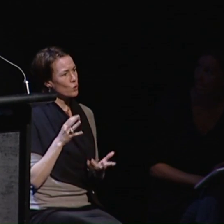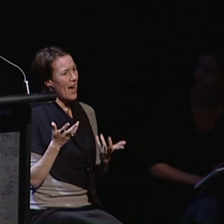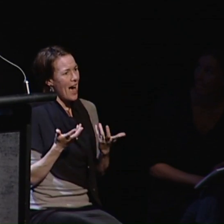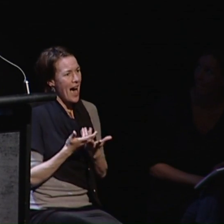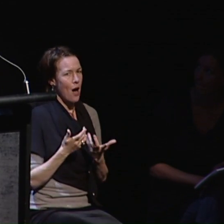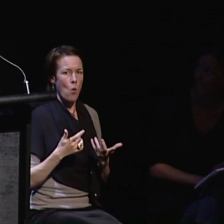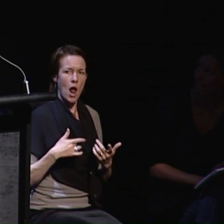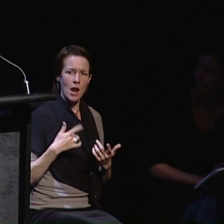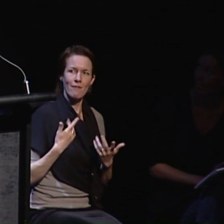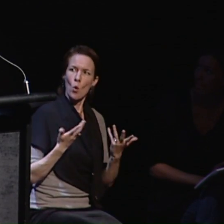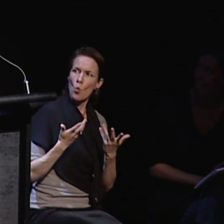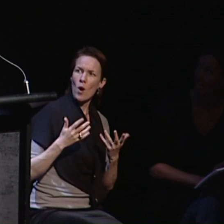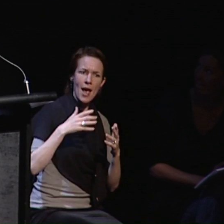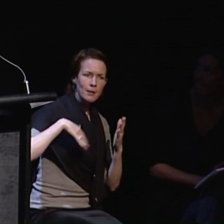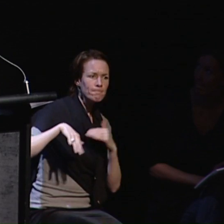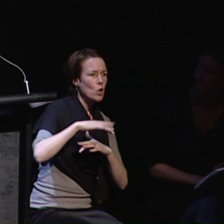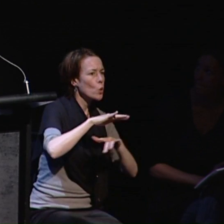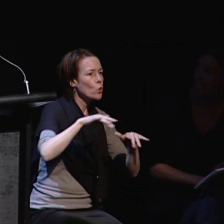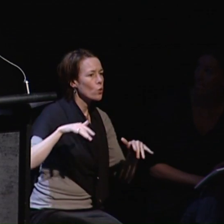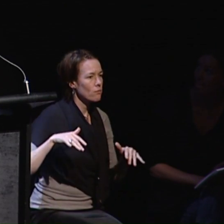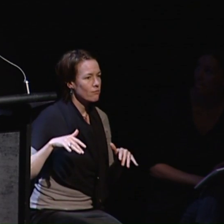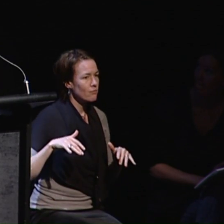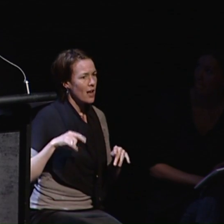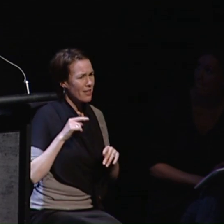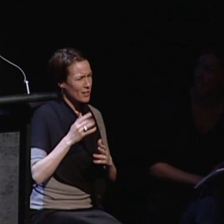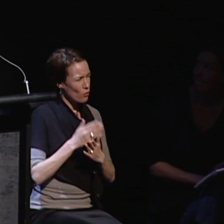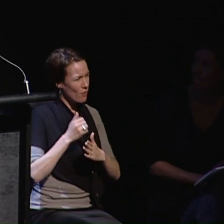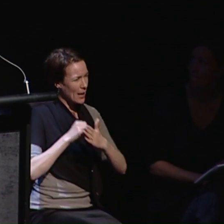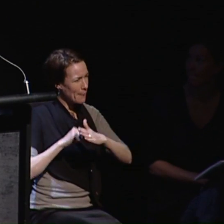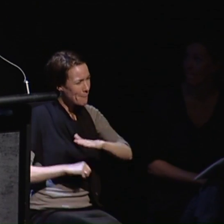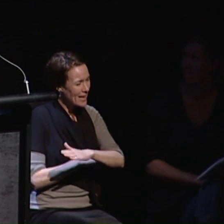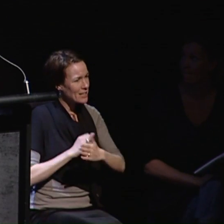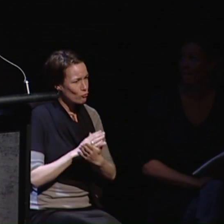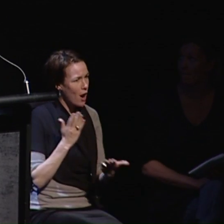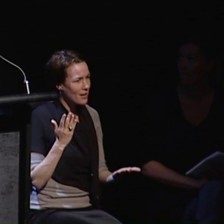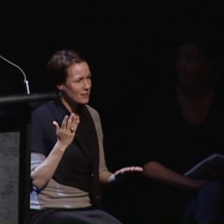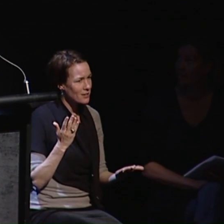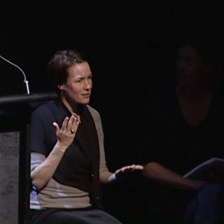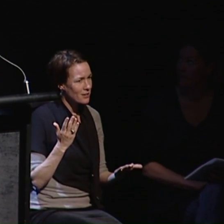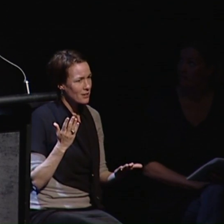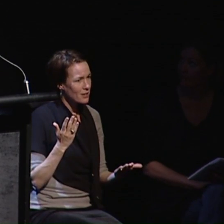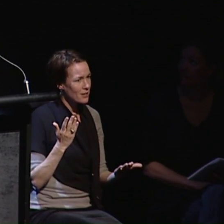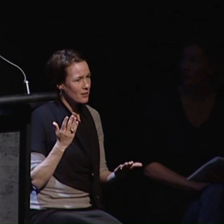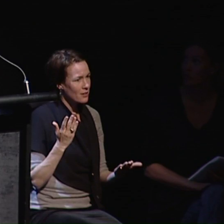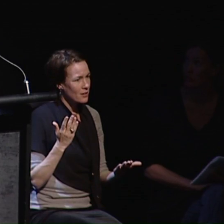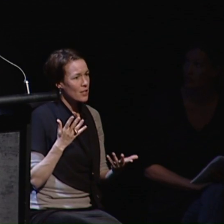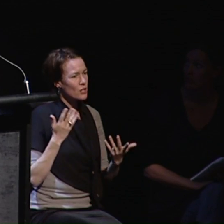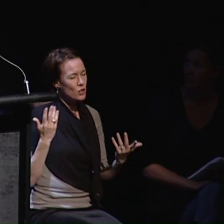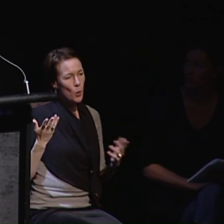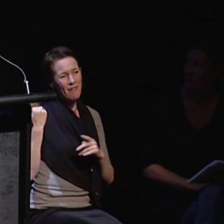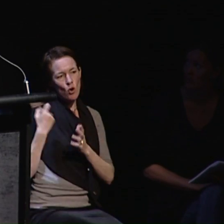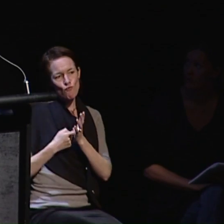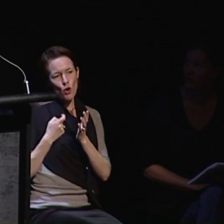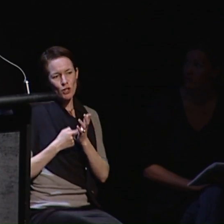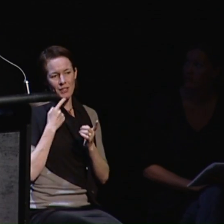world. And this is fundamental, and this is really where you have to read the convention, as Roger suggested, as a whole document.